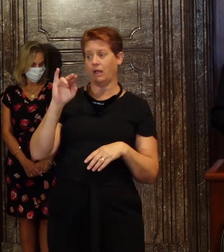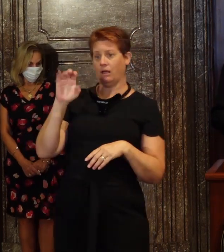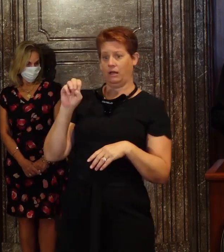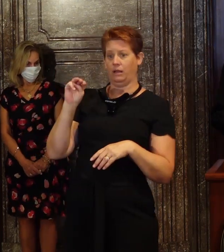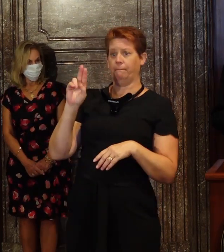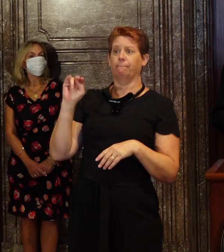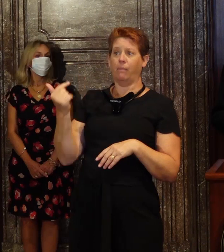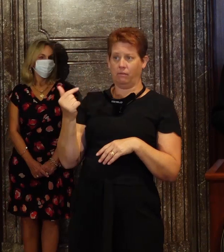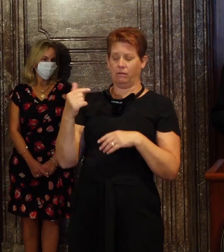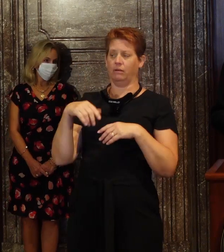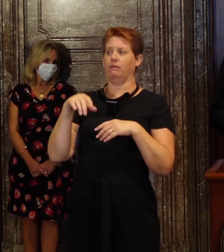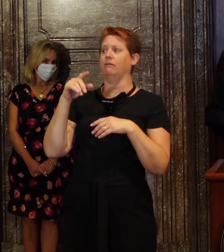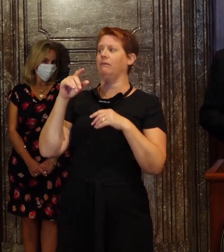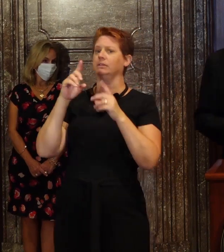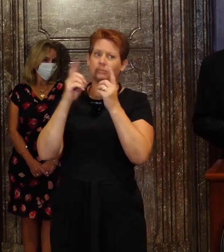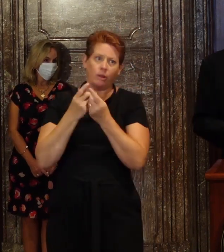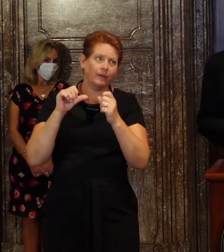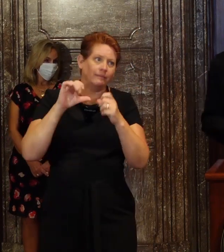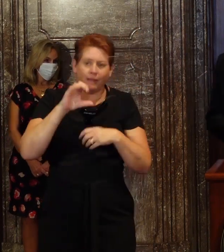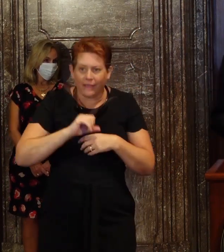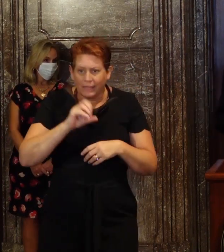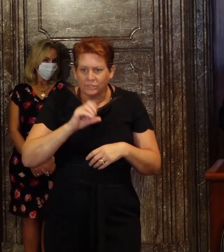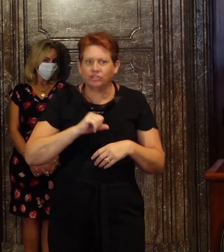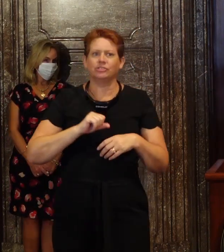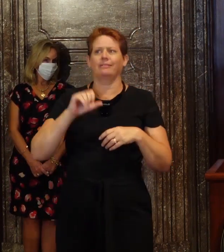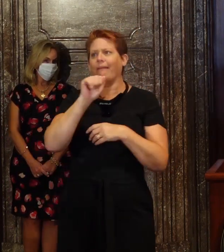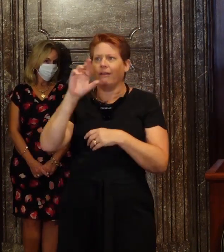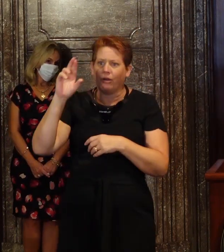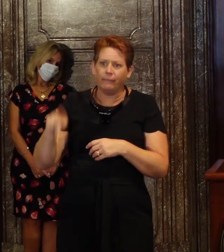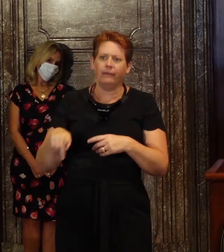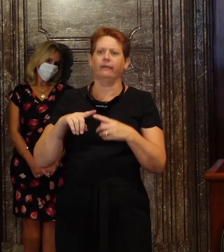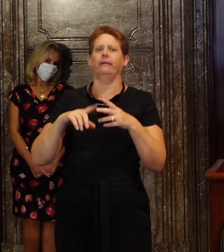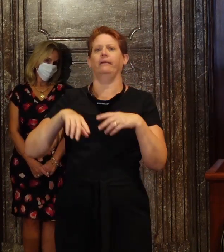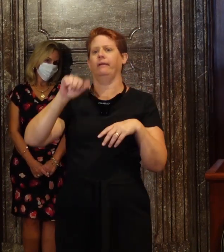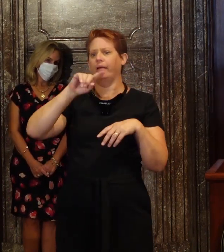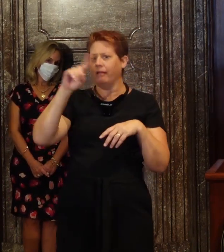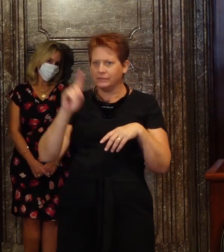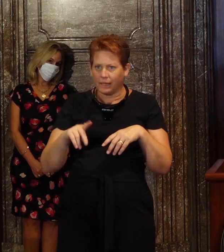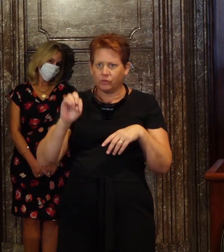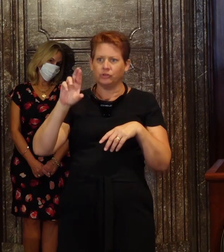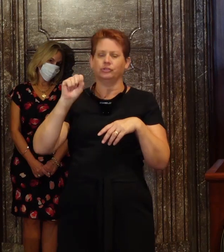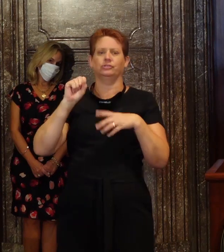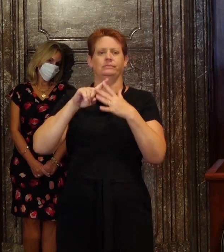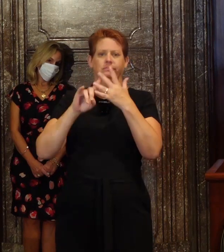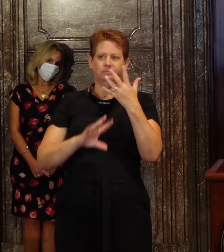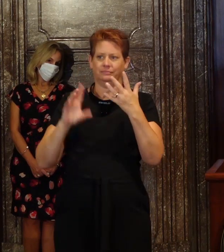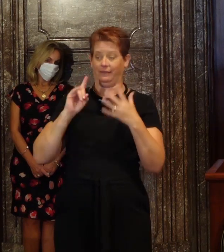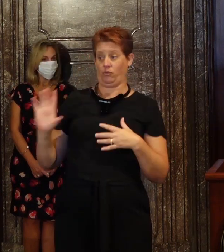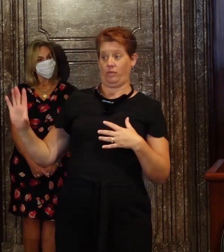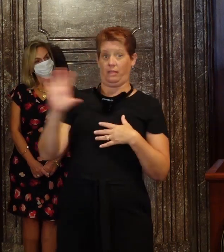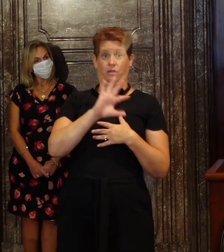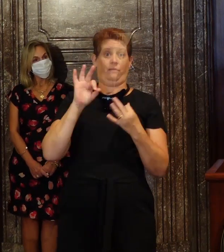the Department on Aging, and all the associations, AARP and Alzheimer's and others, for the insight that